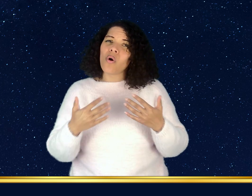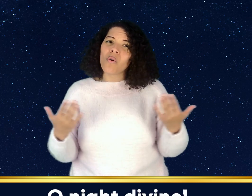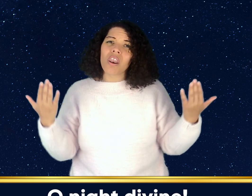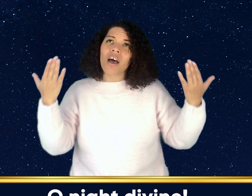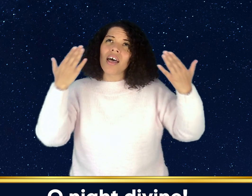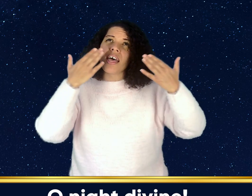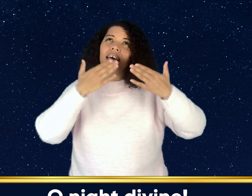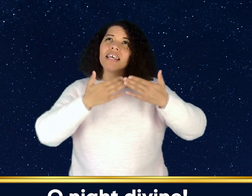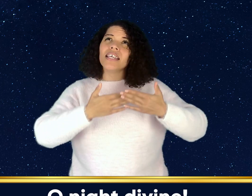oh,